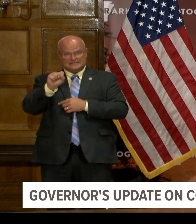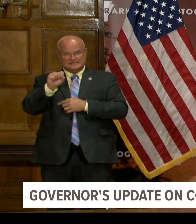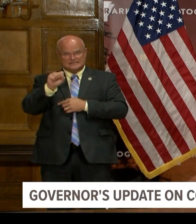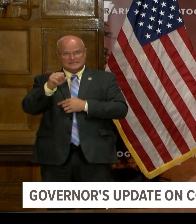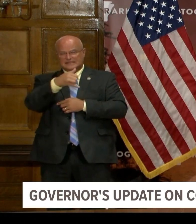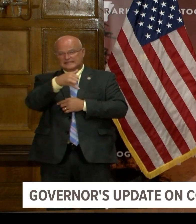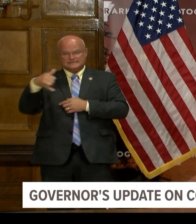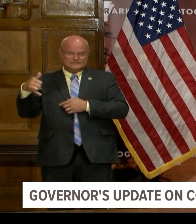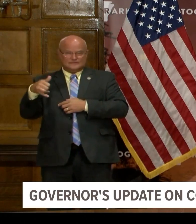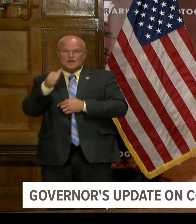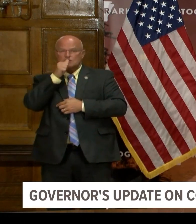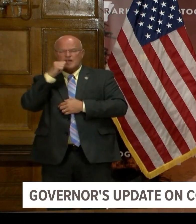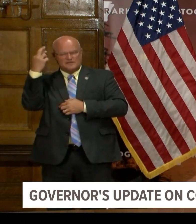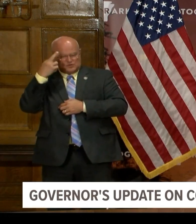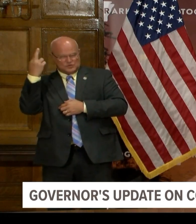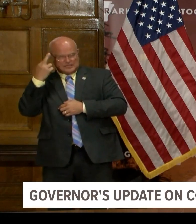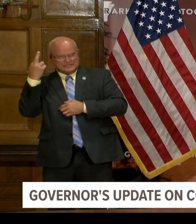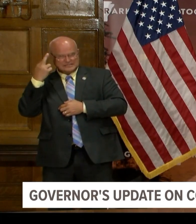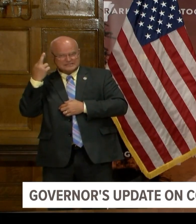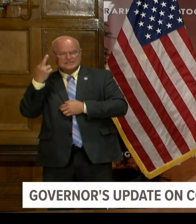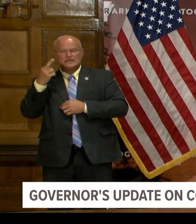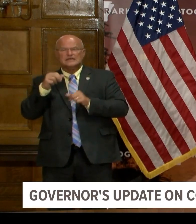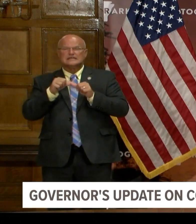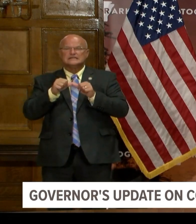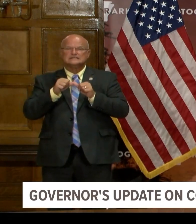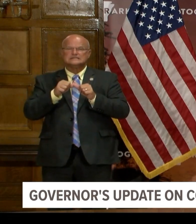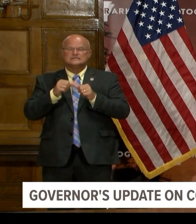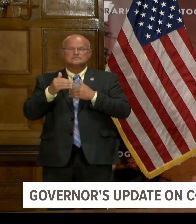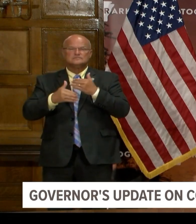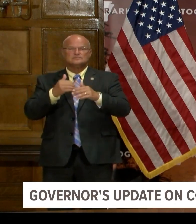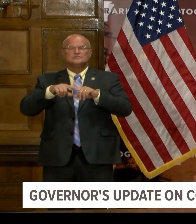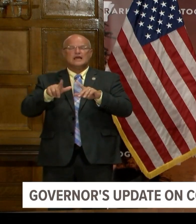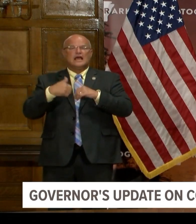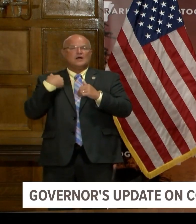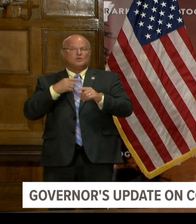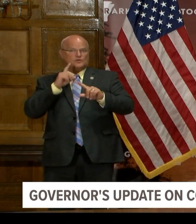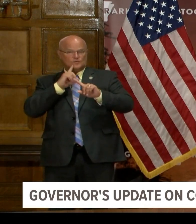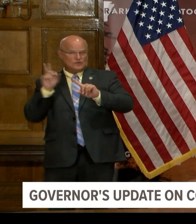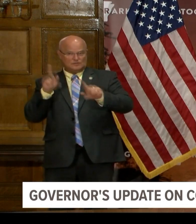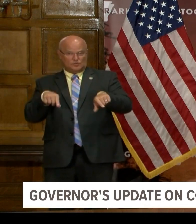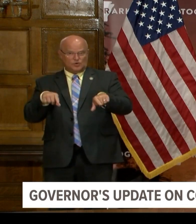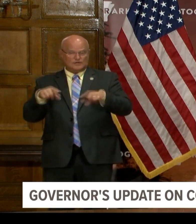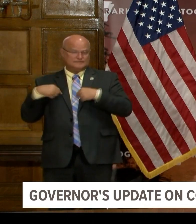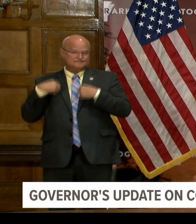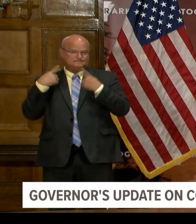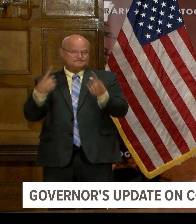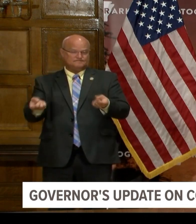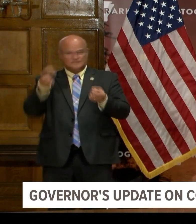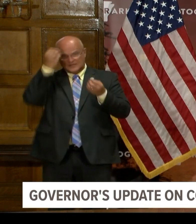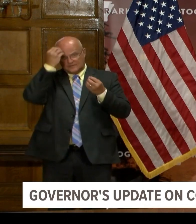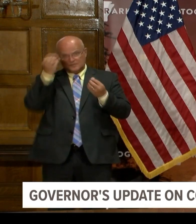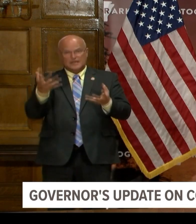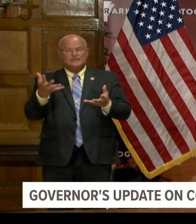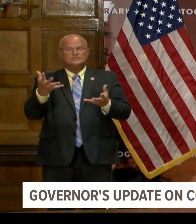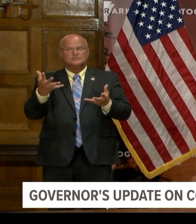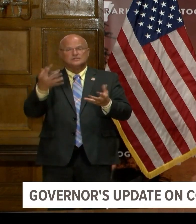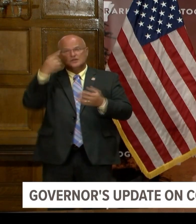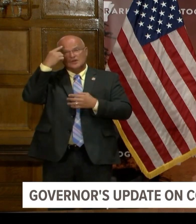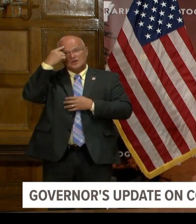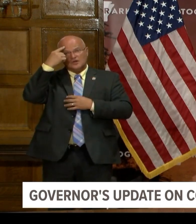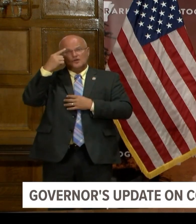for privacy reasons. That's a consistent pattern as to how we've reported other information